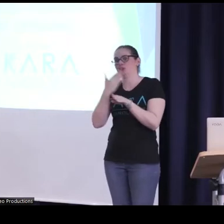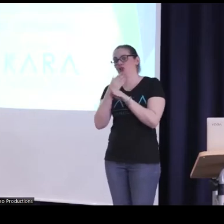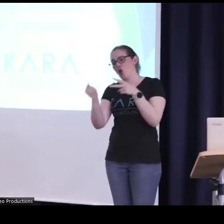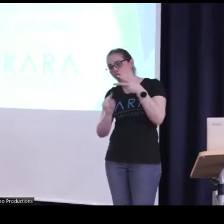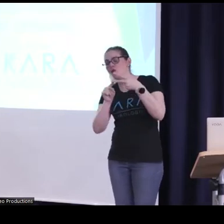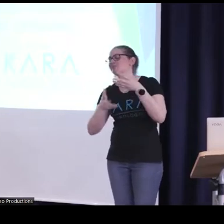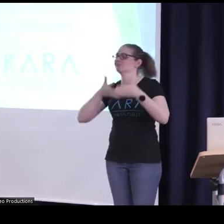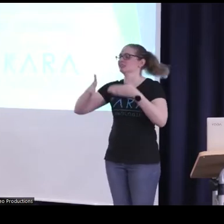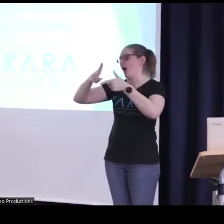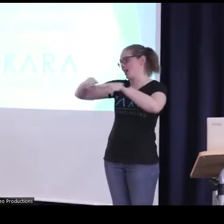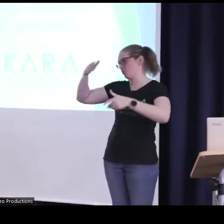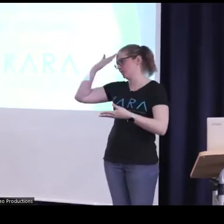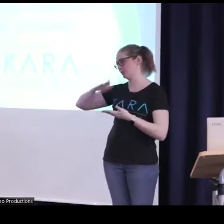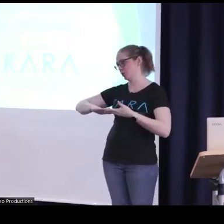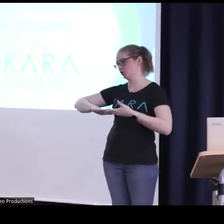Cara.